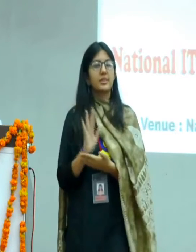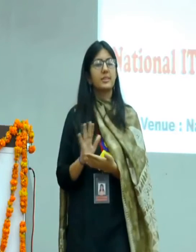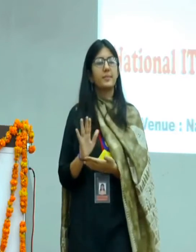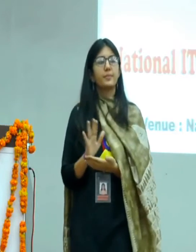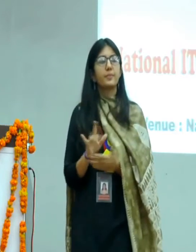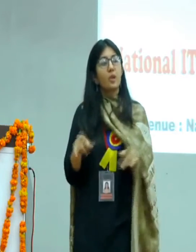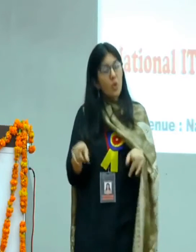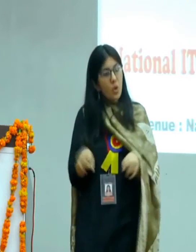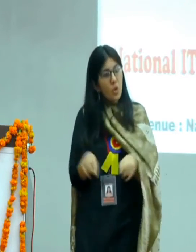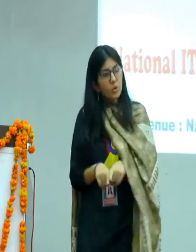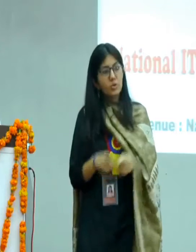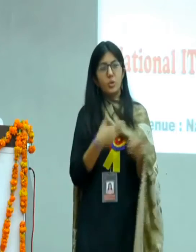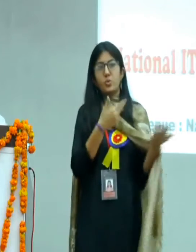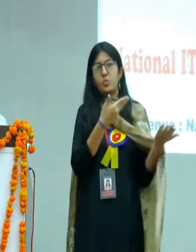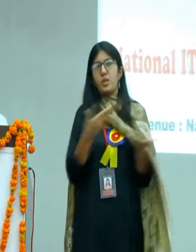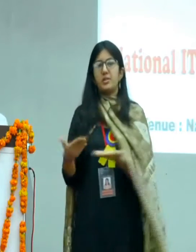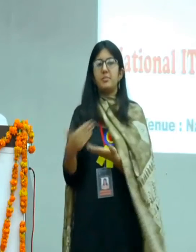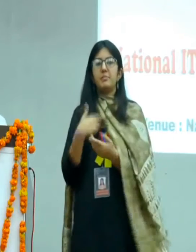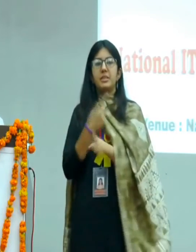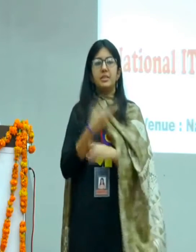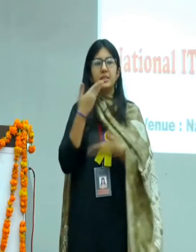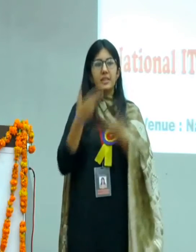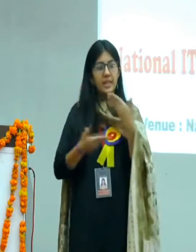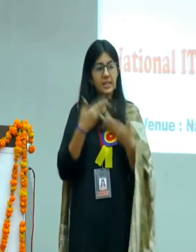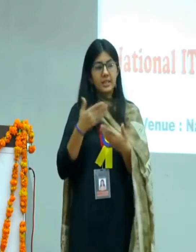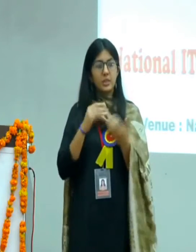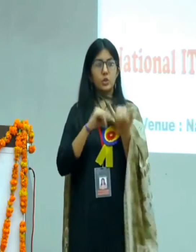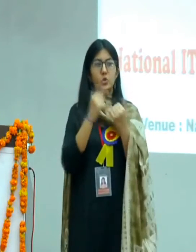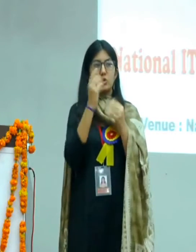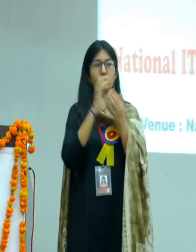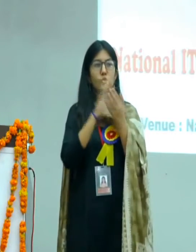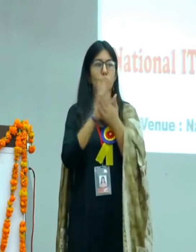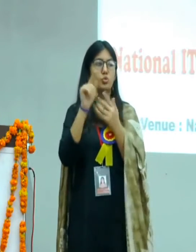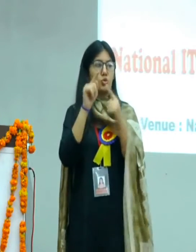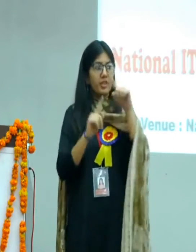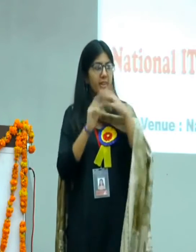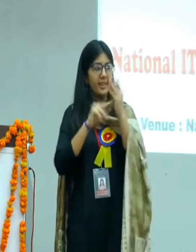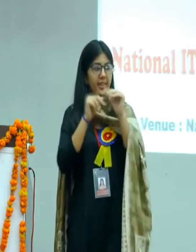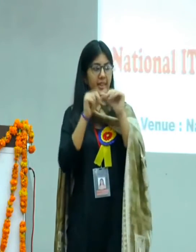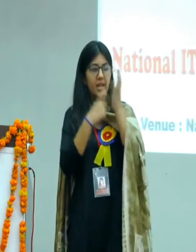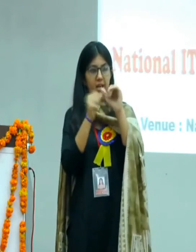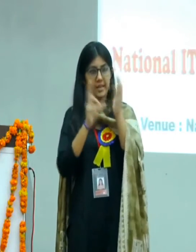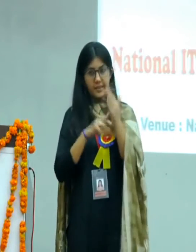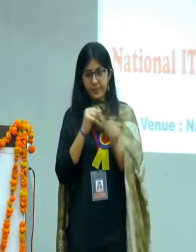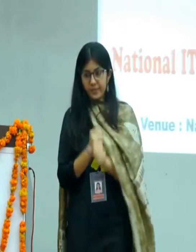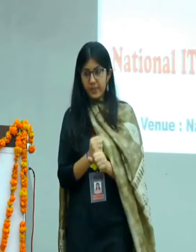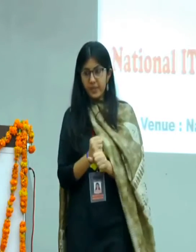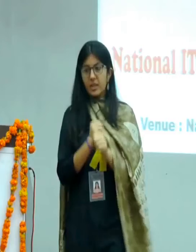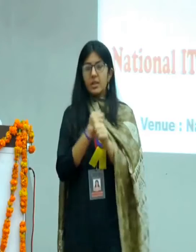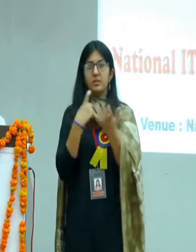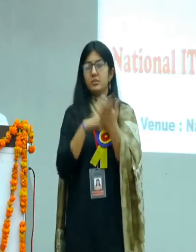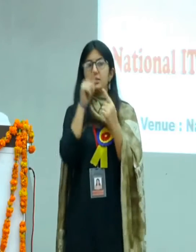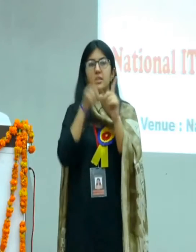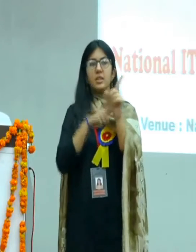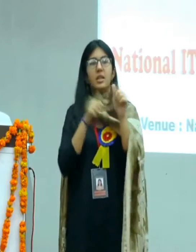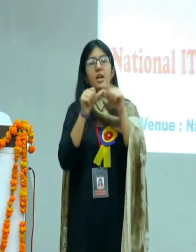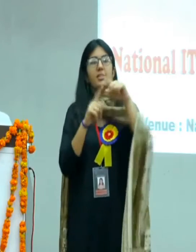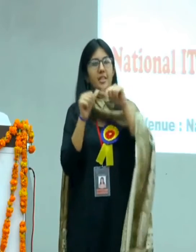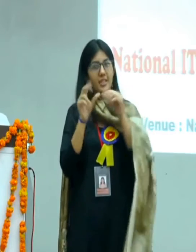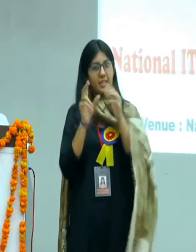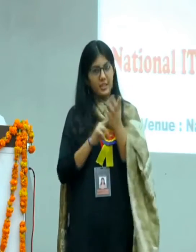I also welcome our trainers, Mr. Suchit Narang, Mr. Rajendra Negi, Riya